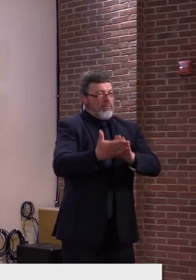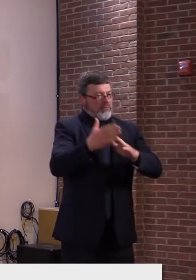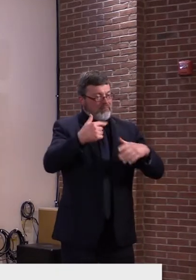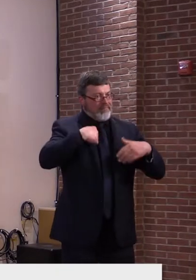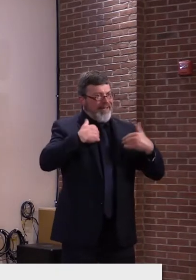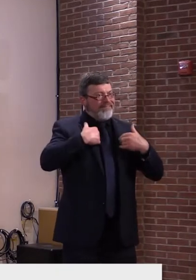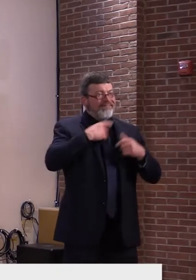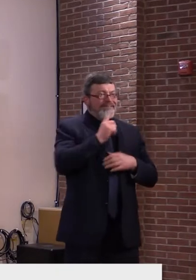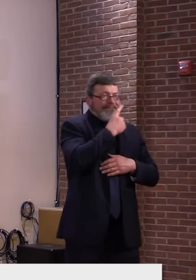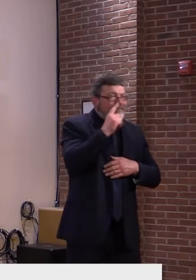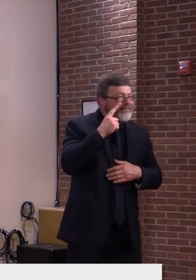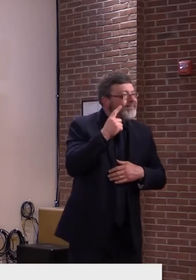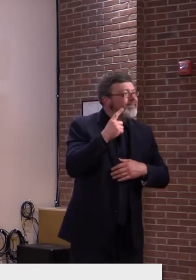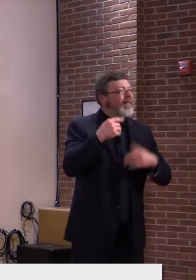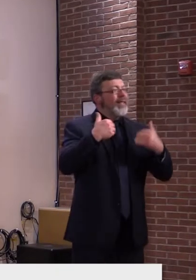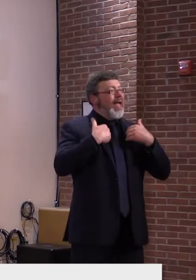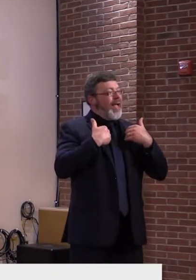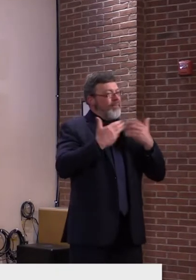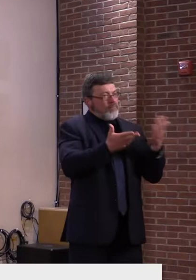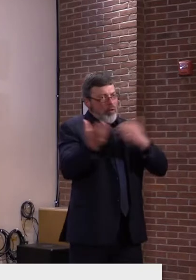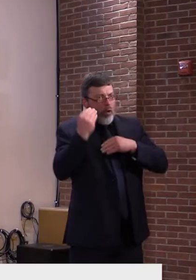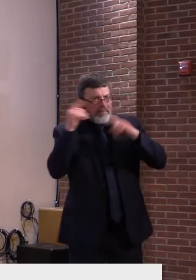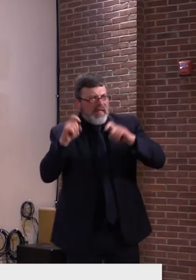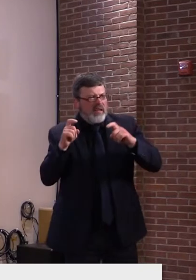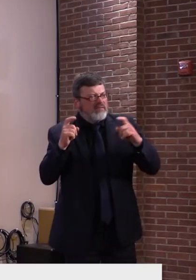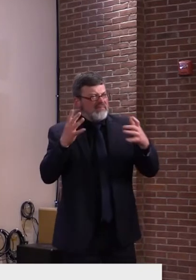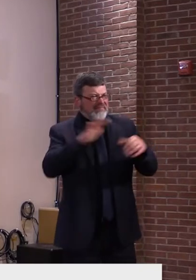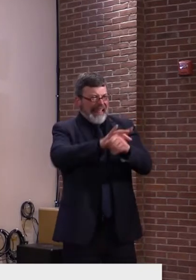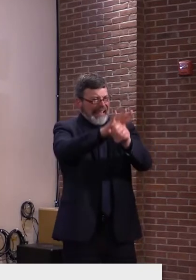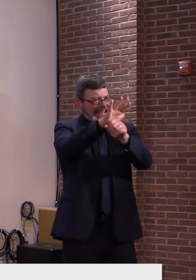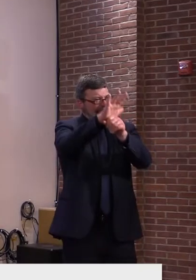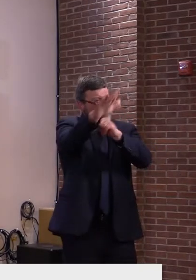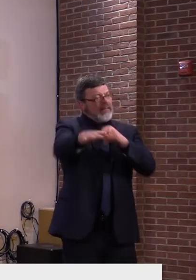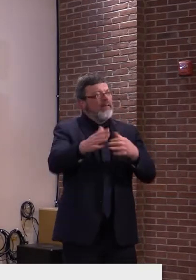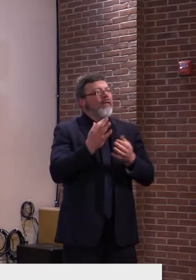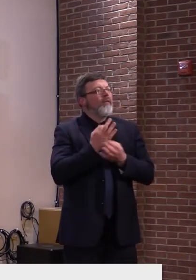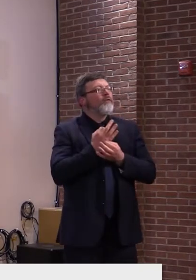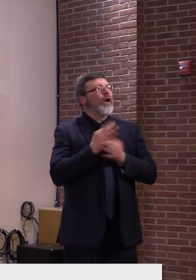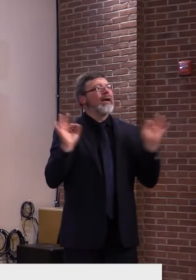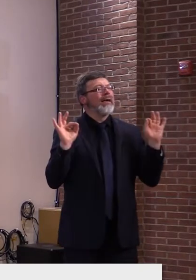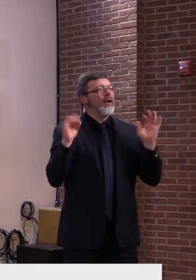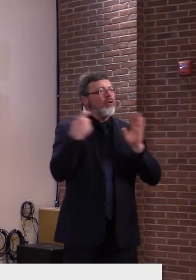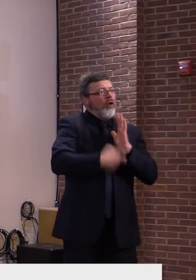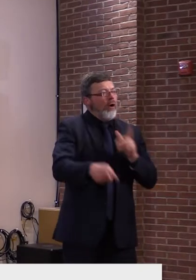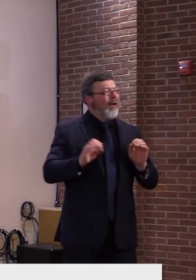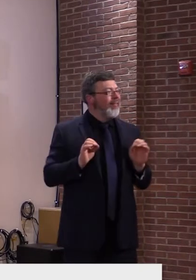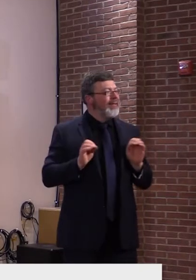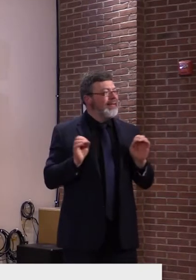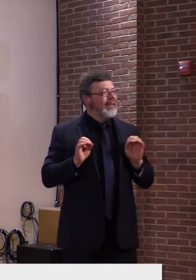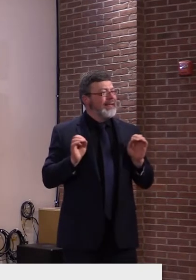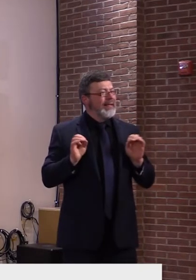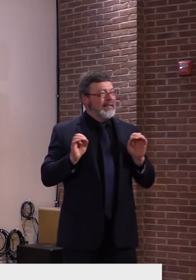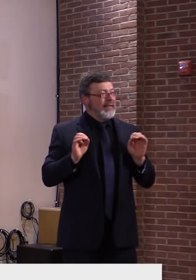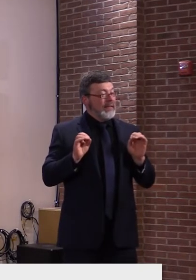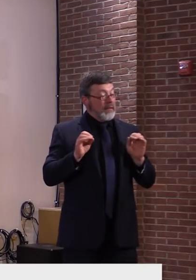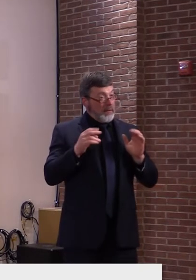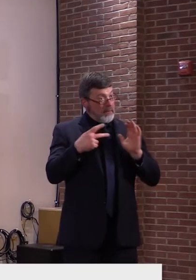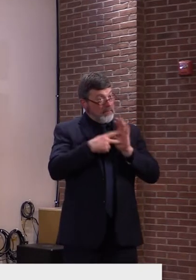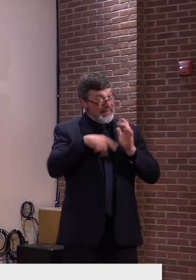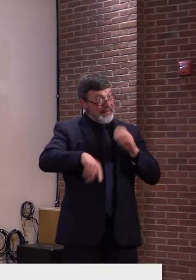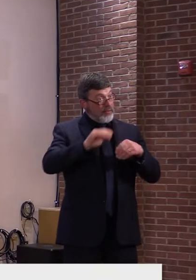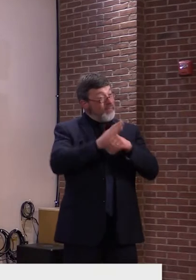sites for free. So while this pandemic is unfortunately still not over, we can live our